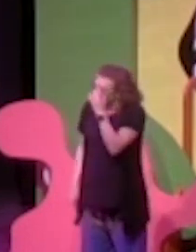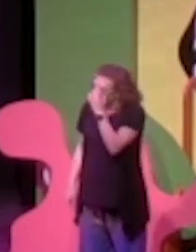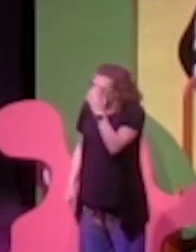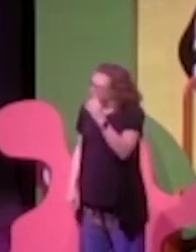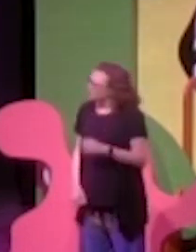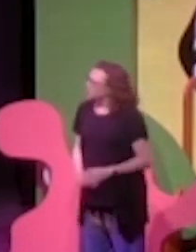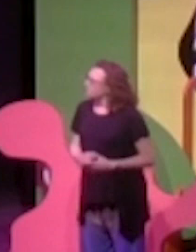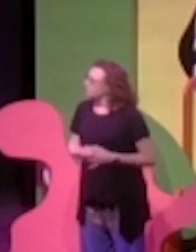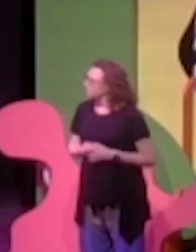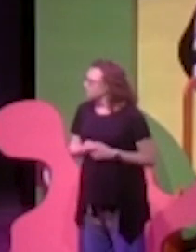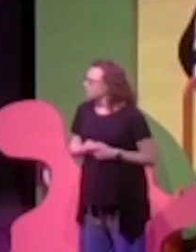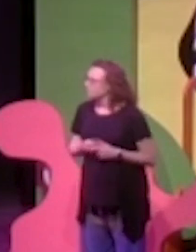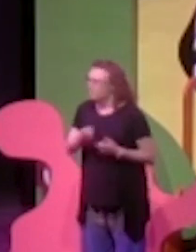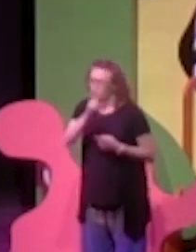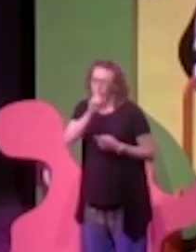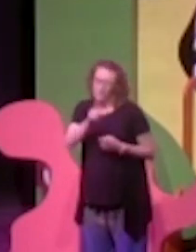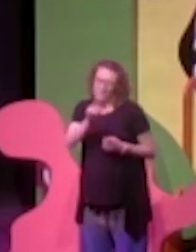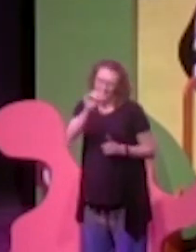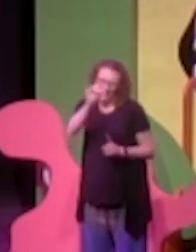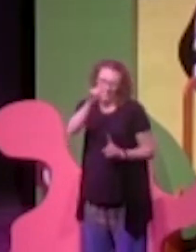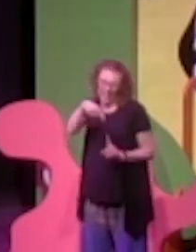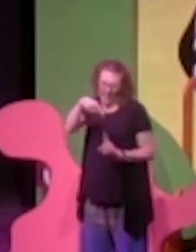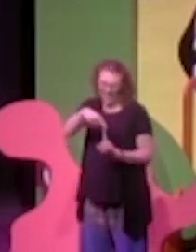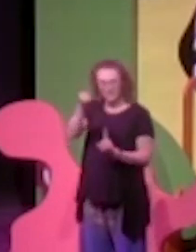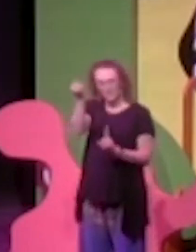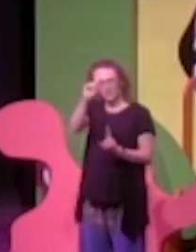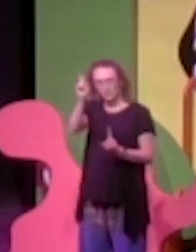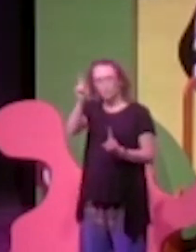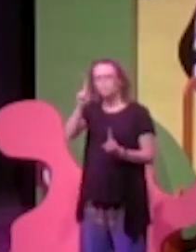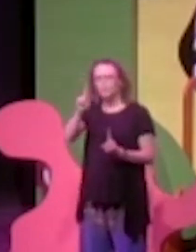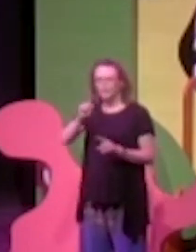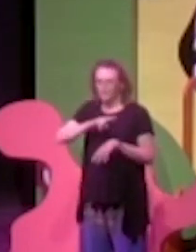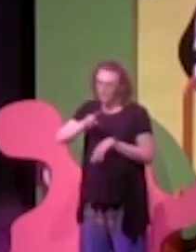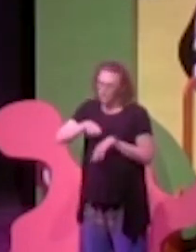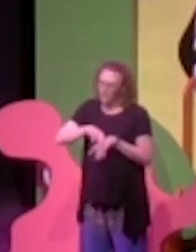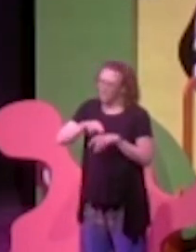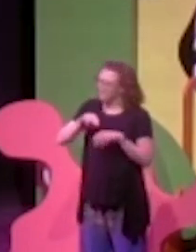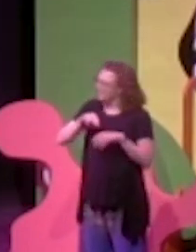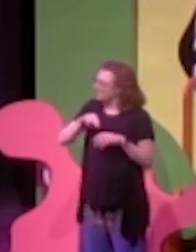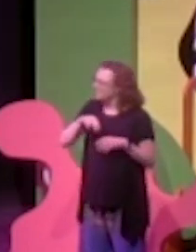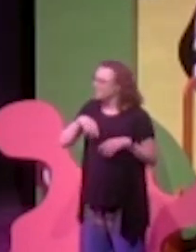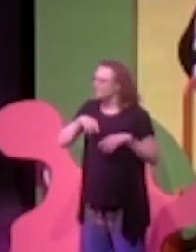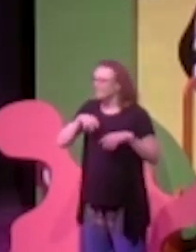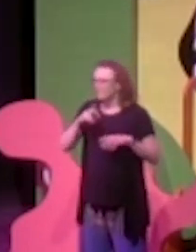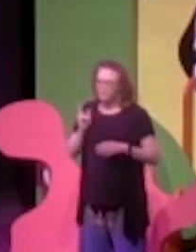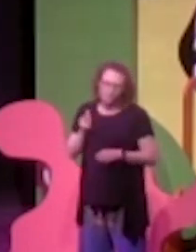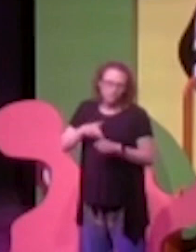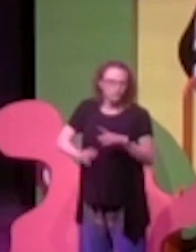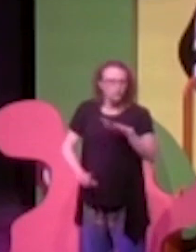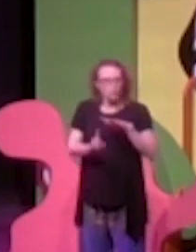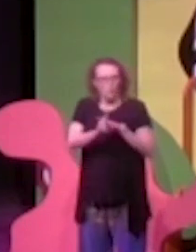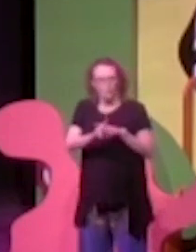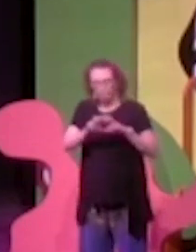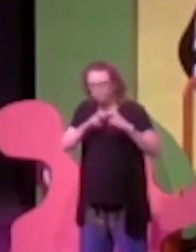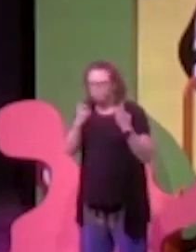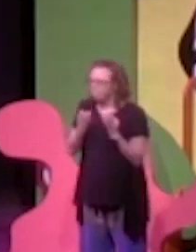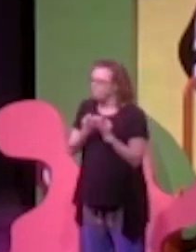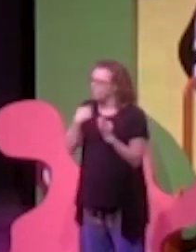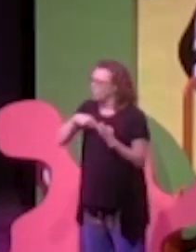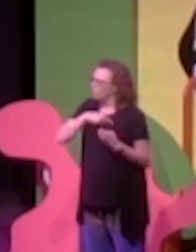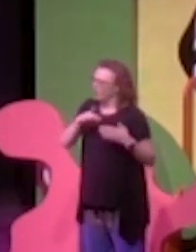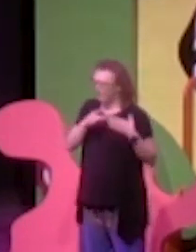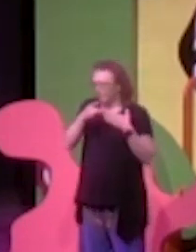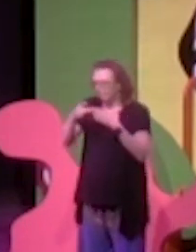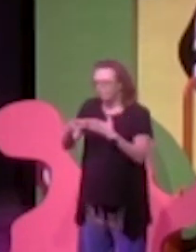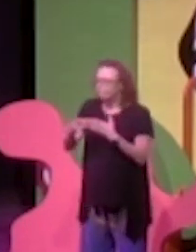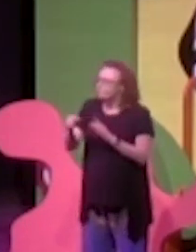And that's where the innovation comes in. I feel like, you know, with these resources, we need to stretch the parameters so that we can create the innovation.